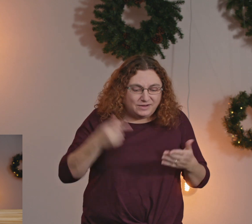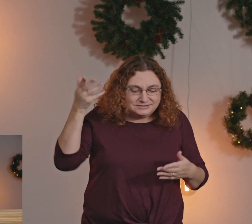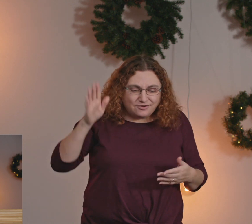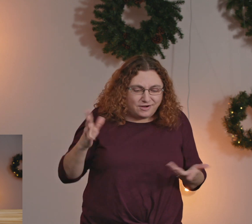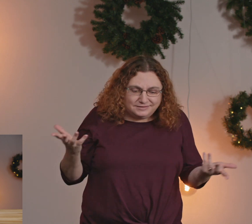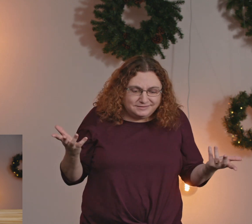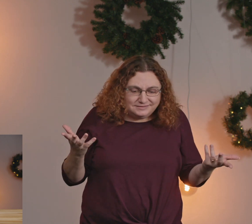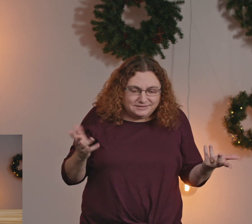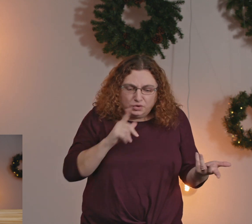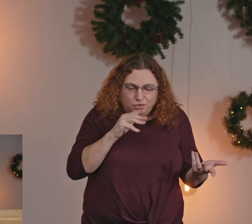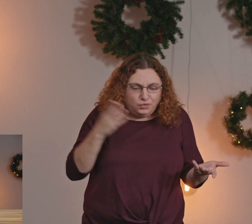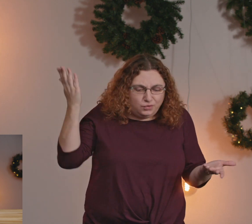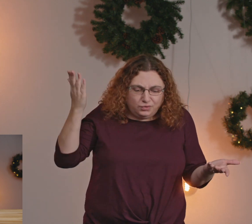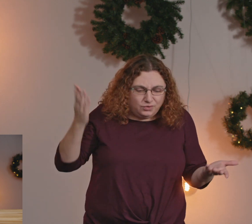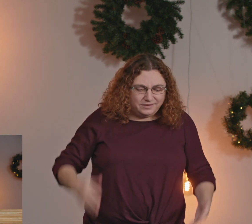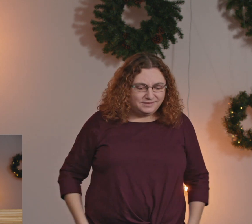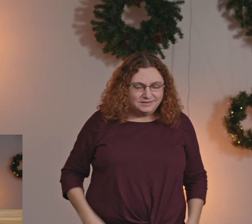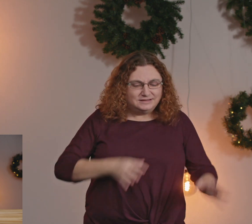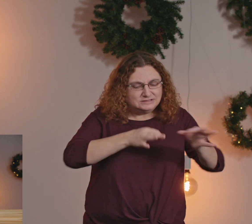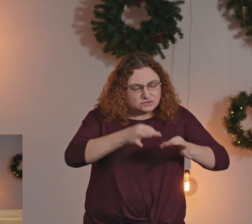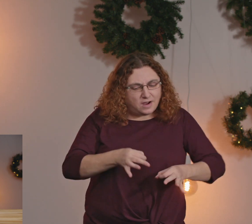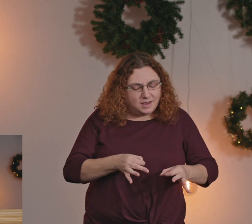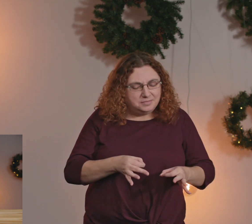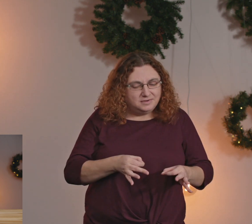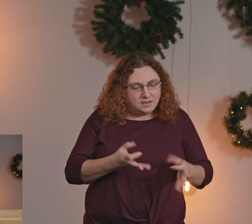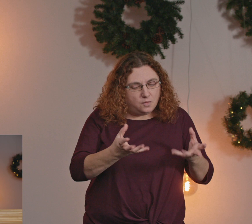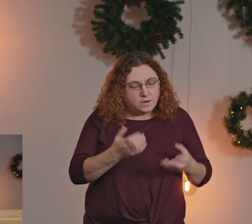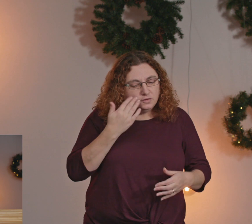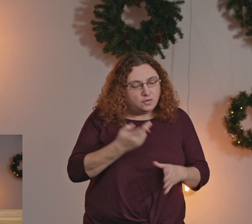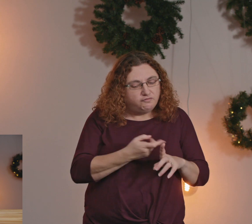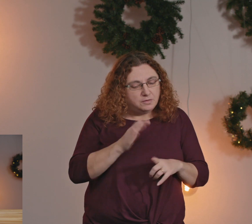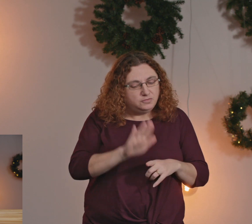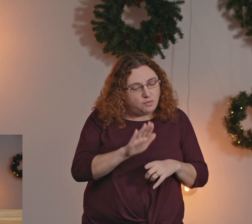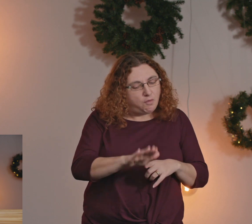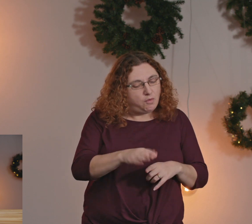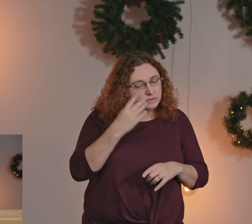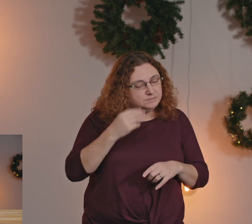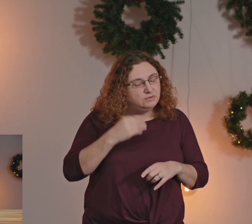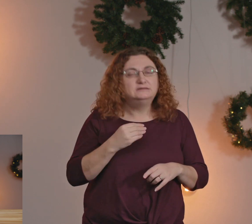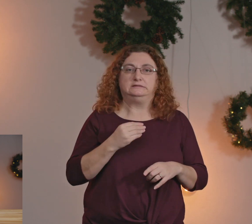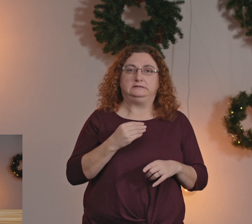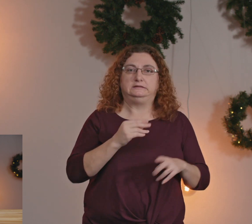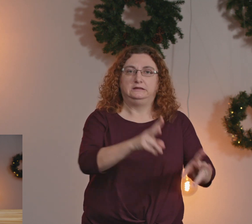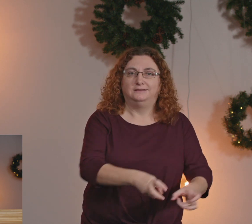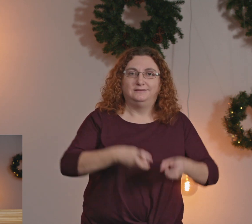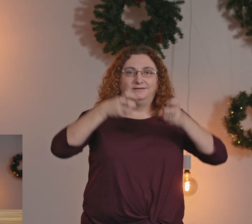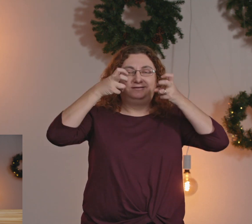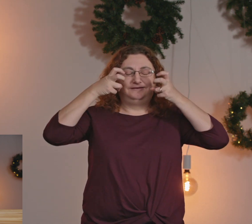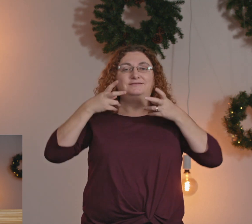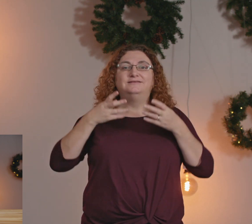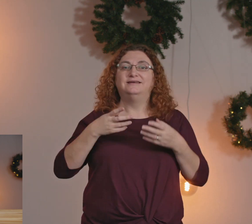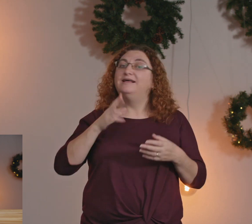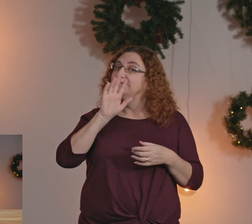your experience with him, describe him as he really is. And this story that we're going to cover